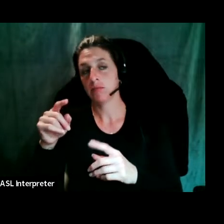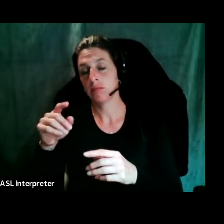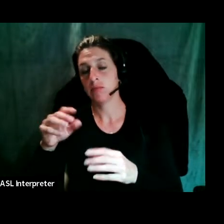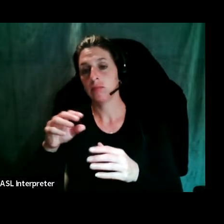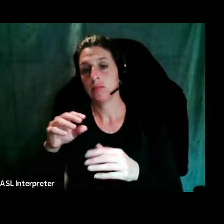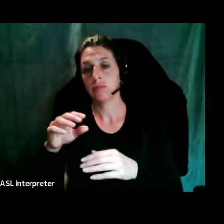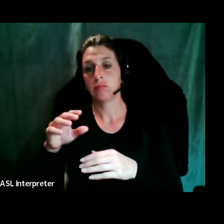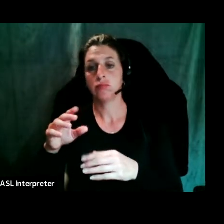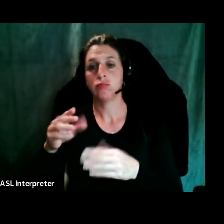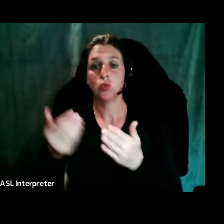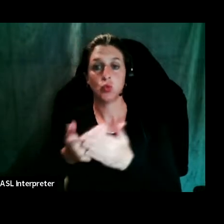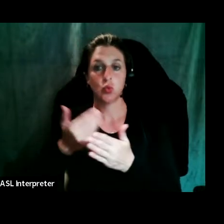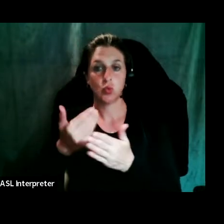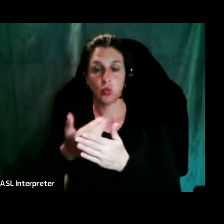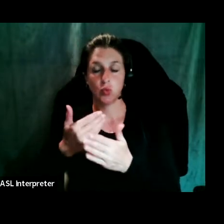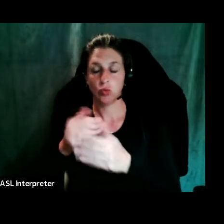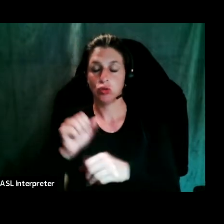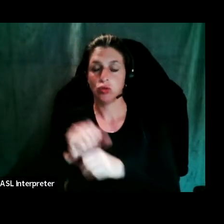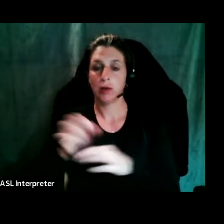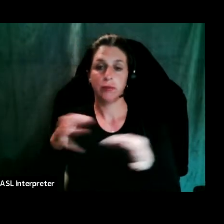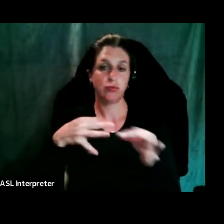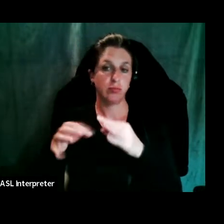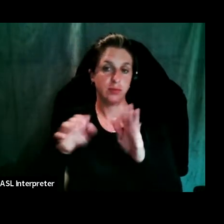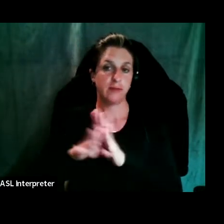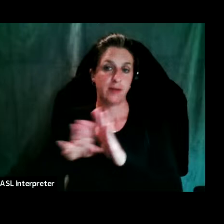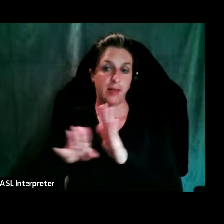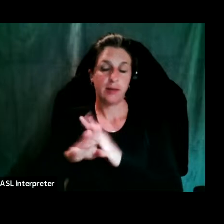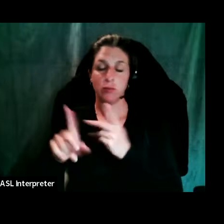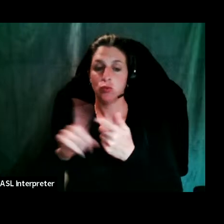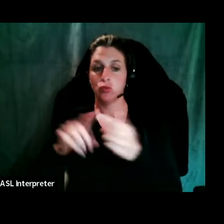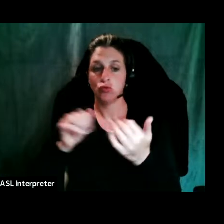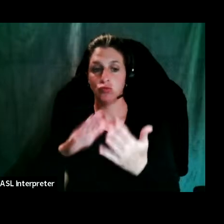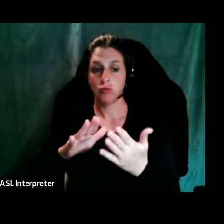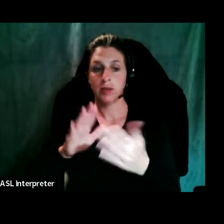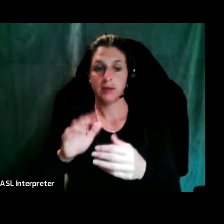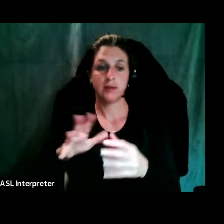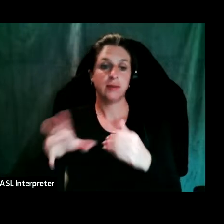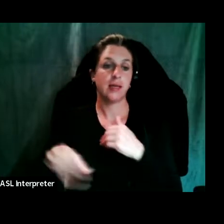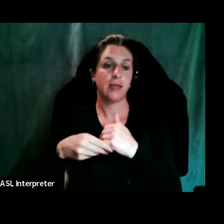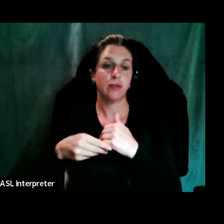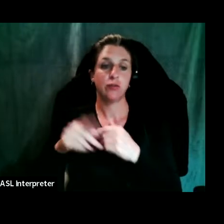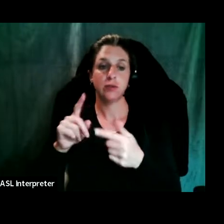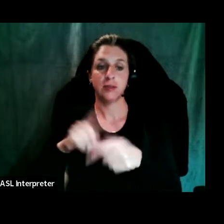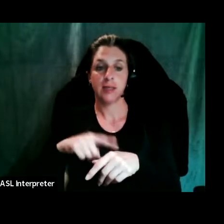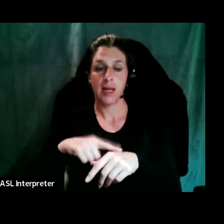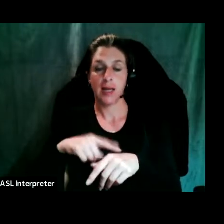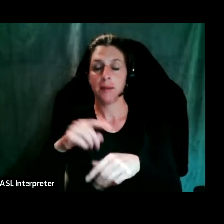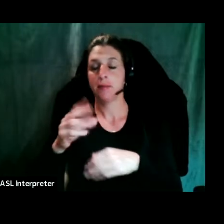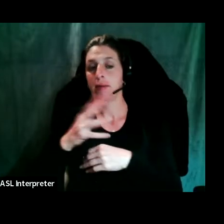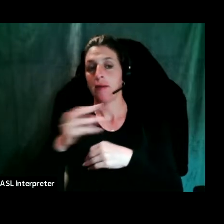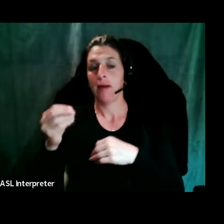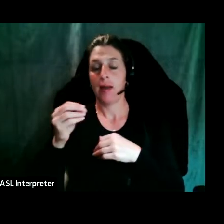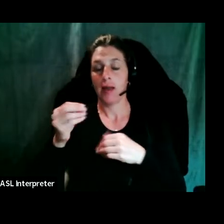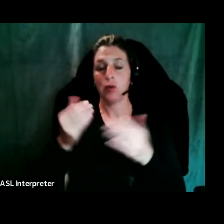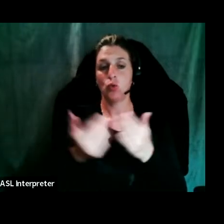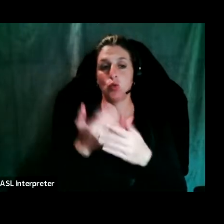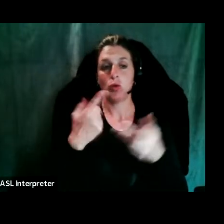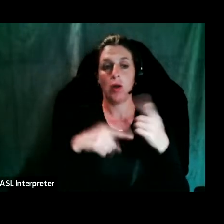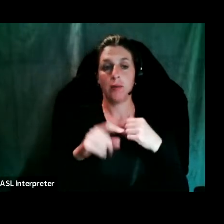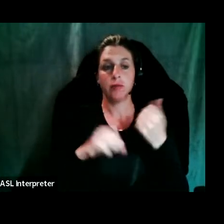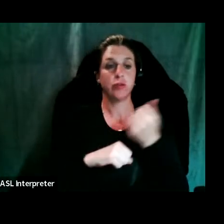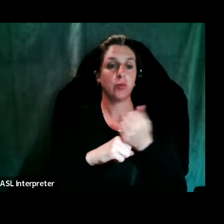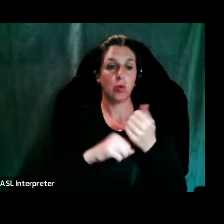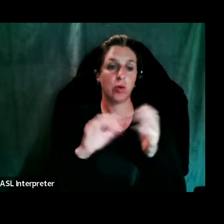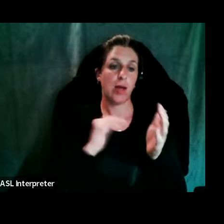job description has been developed to address the extra time and support our newcomer families and students need when they